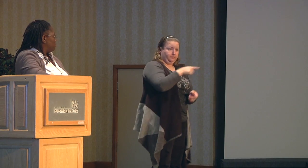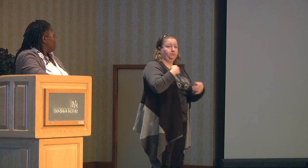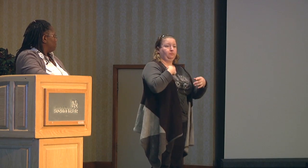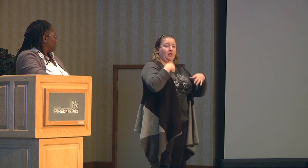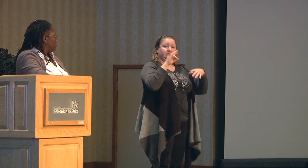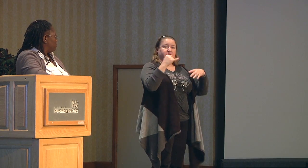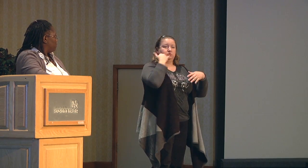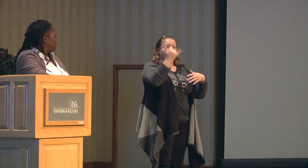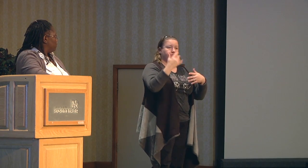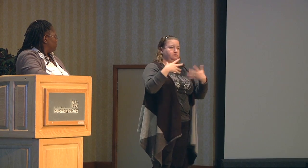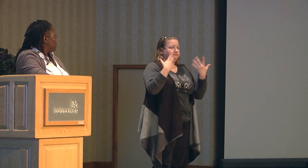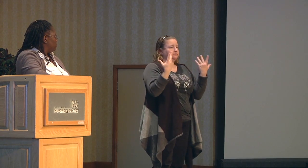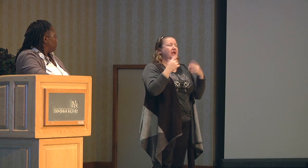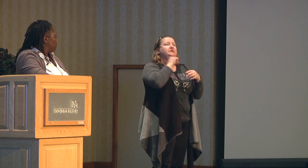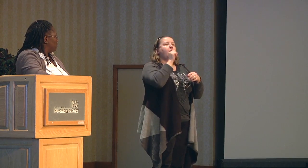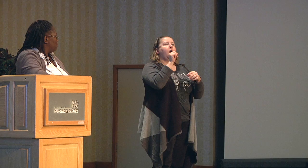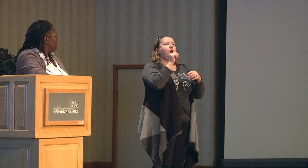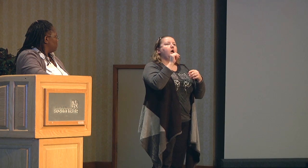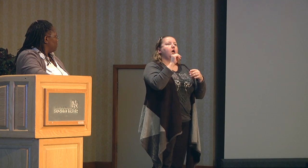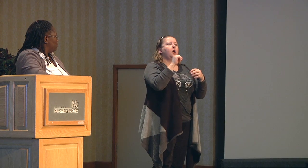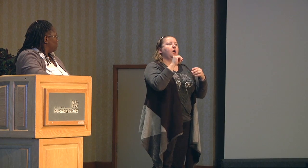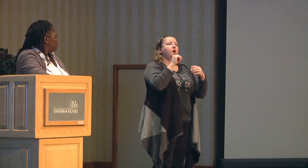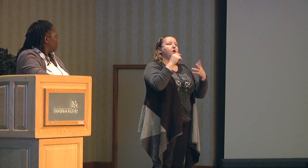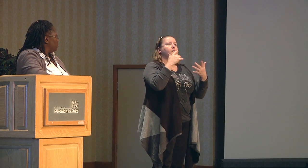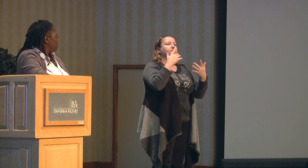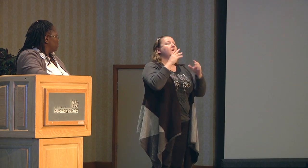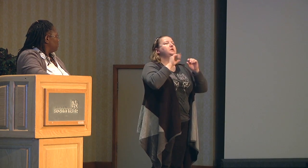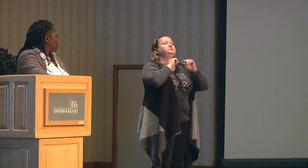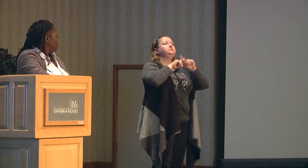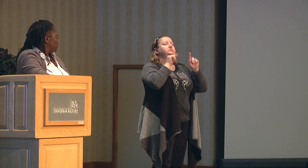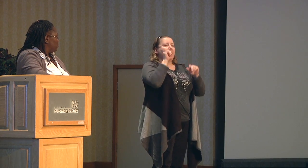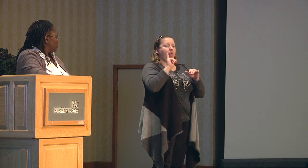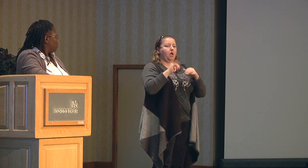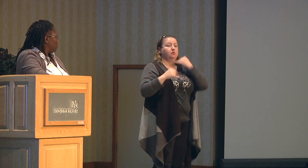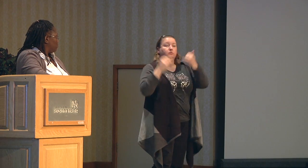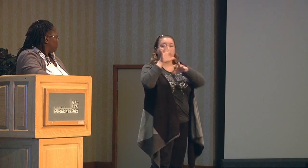Mark suggested, I've taken that approach before.